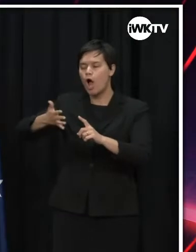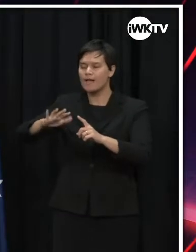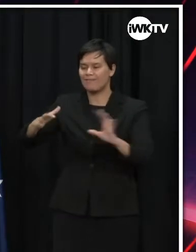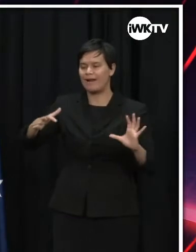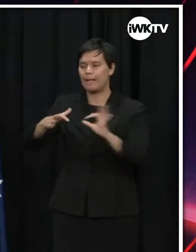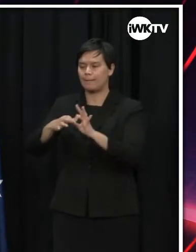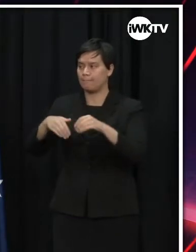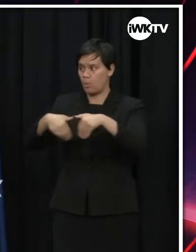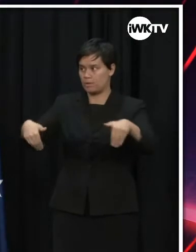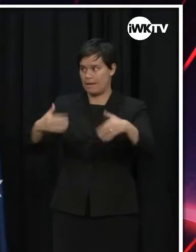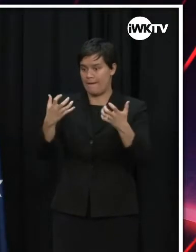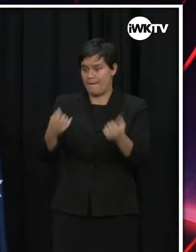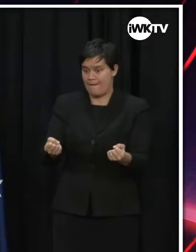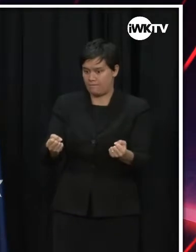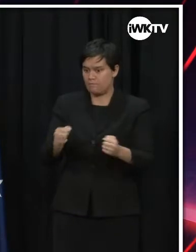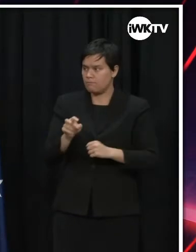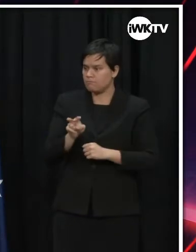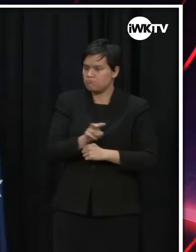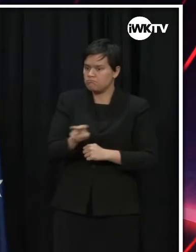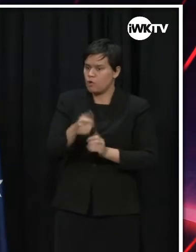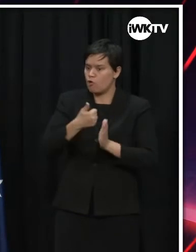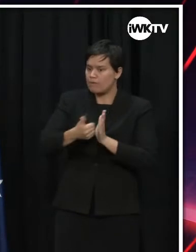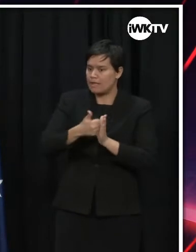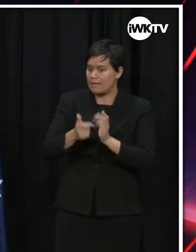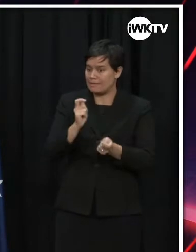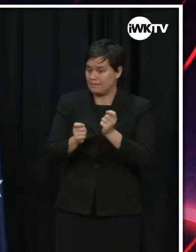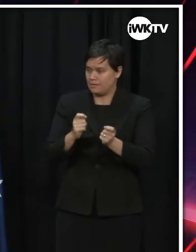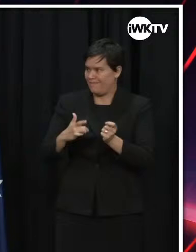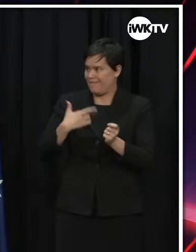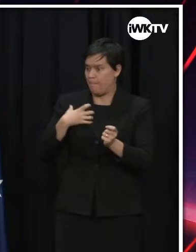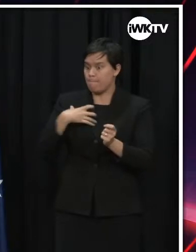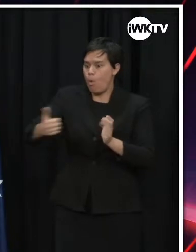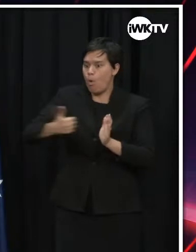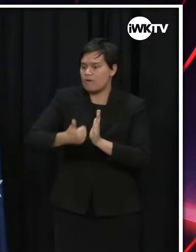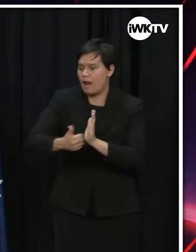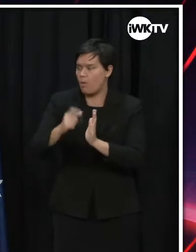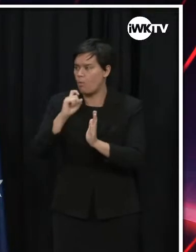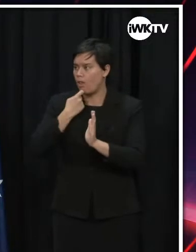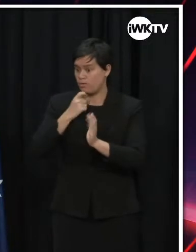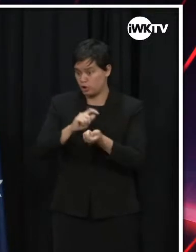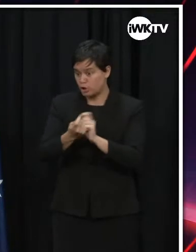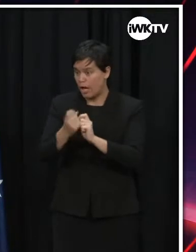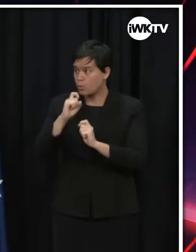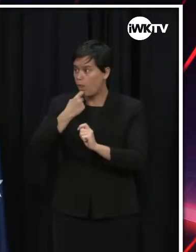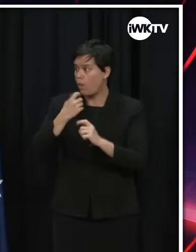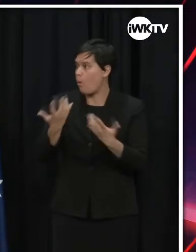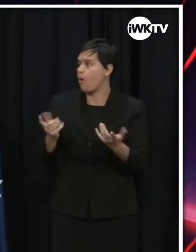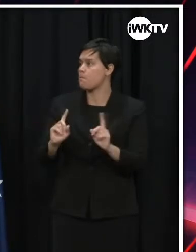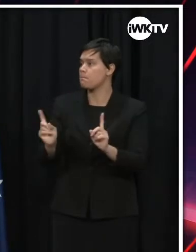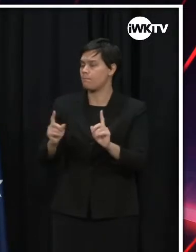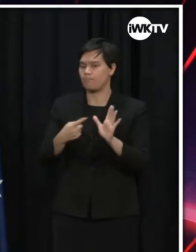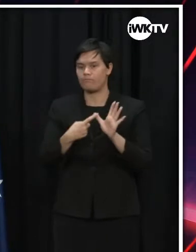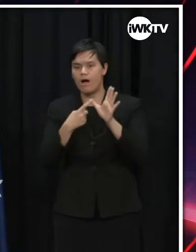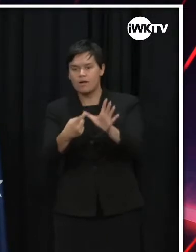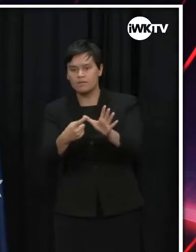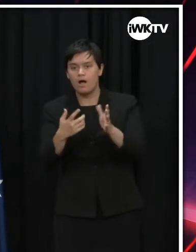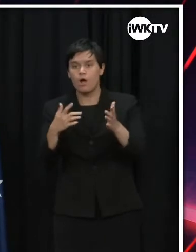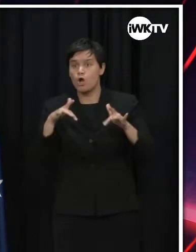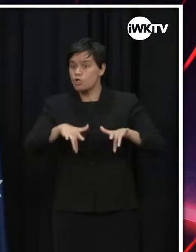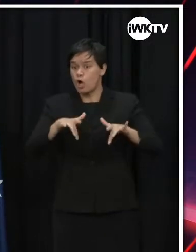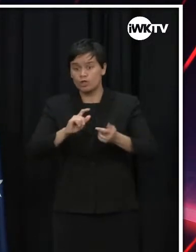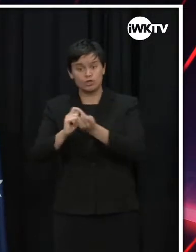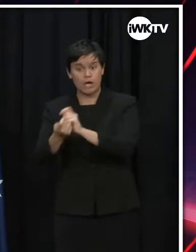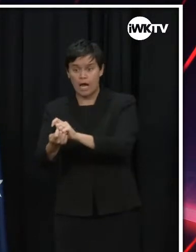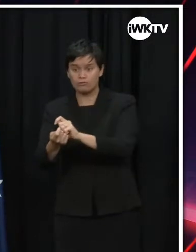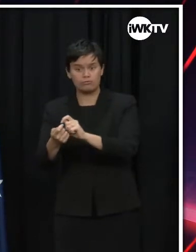even considering those changes, does that suggest that there were flaws in the system? No, we learn as we move along. At the time